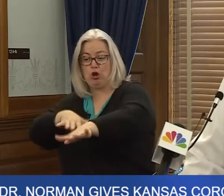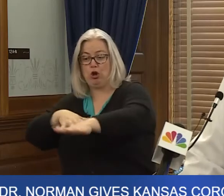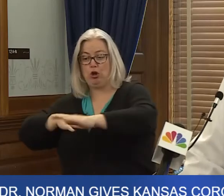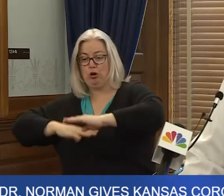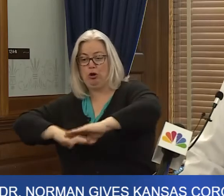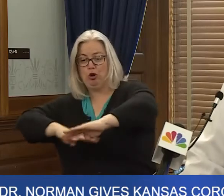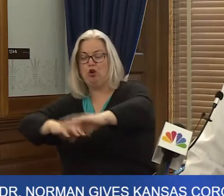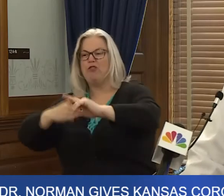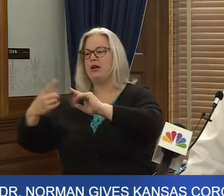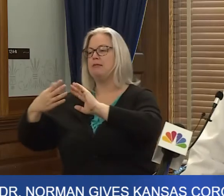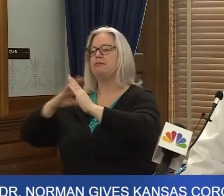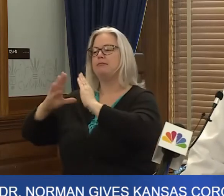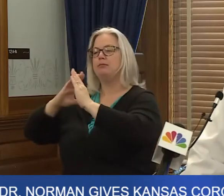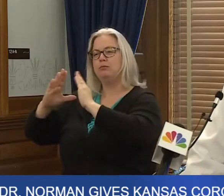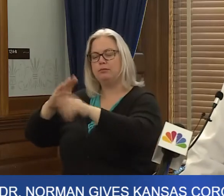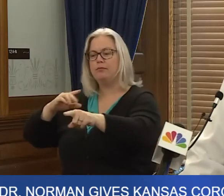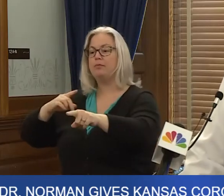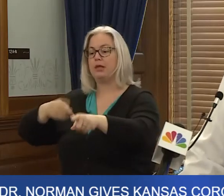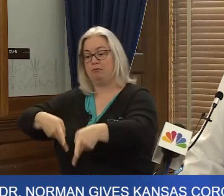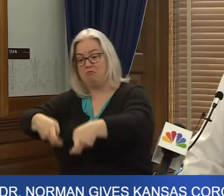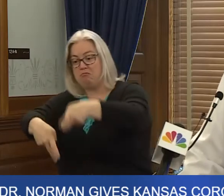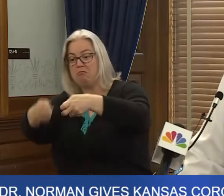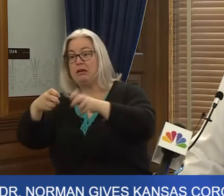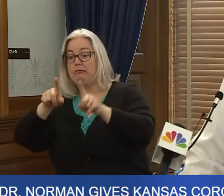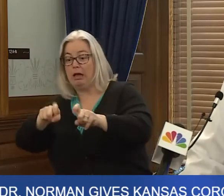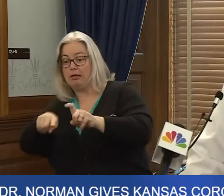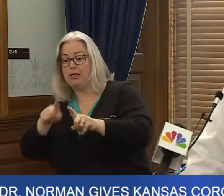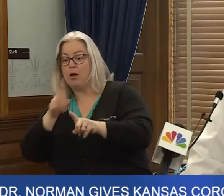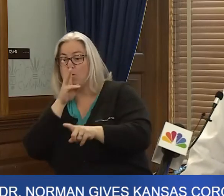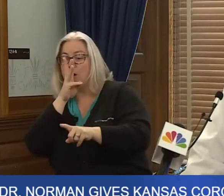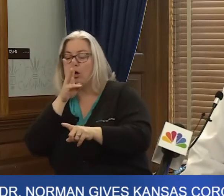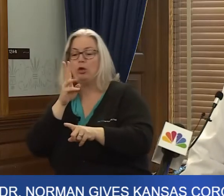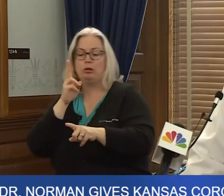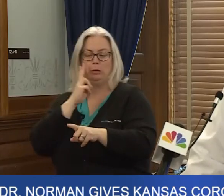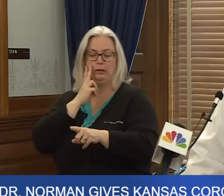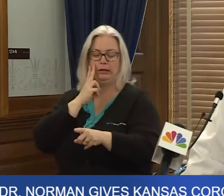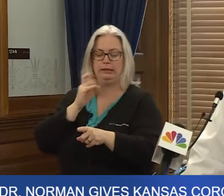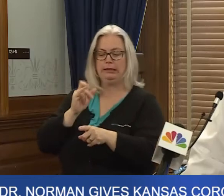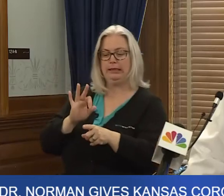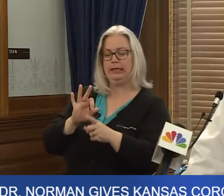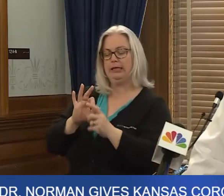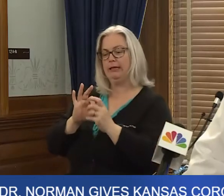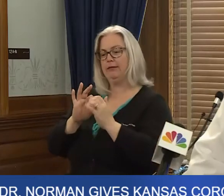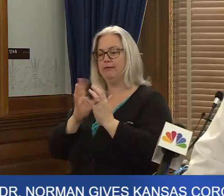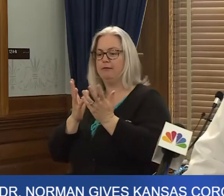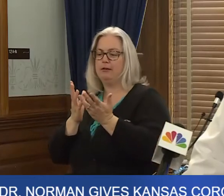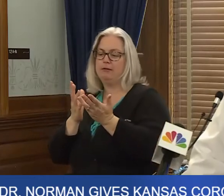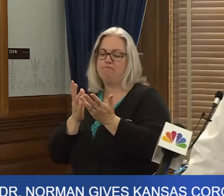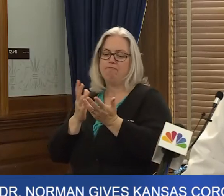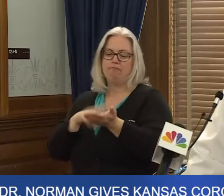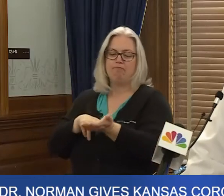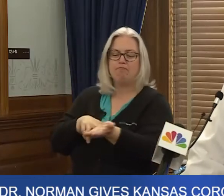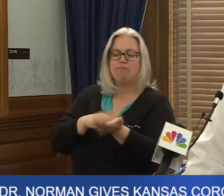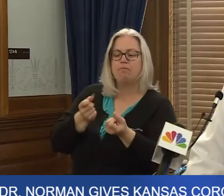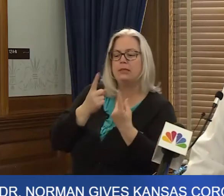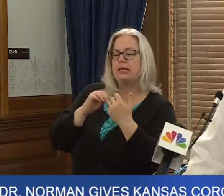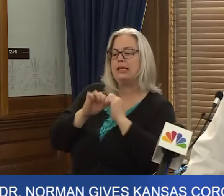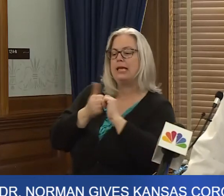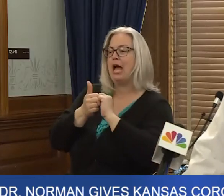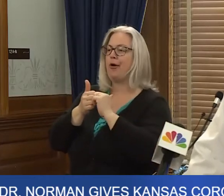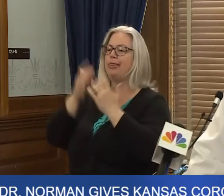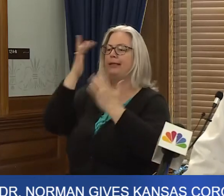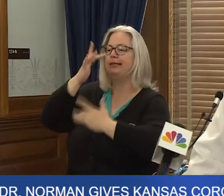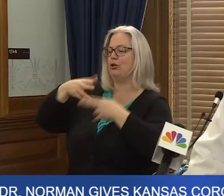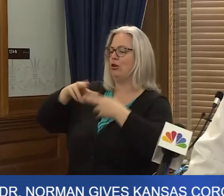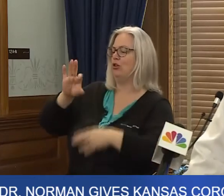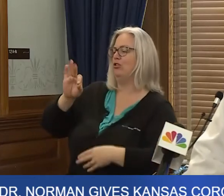of municipalities and gain an understanding about the disease footprint, if you